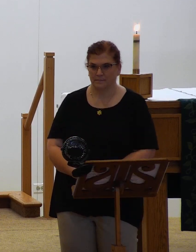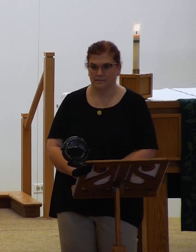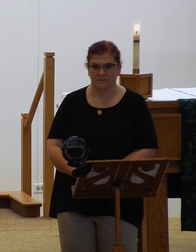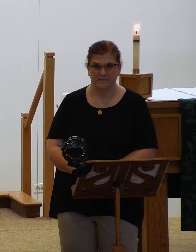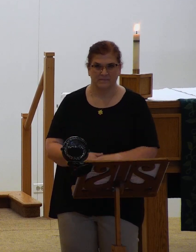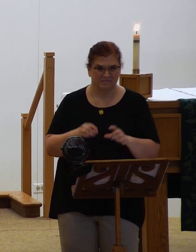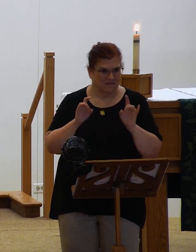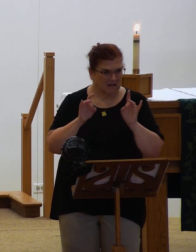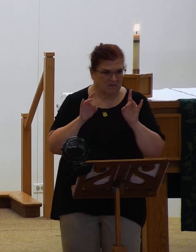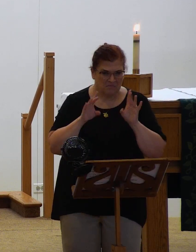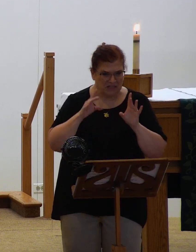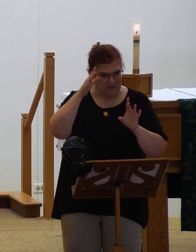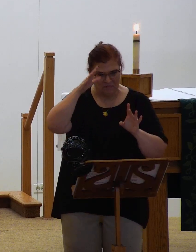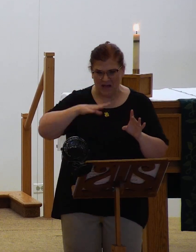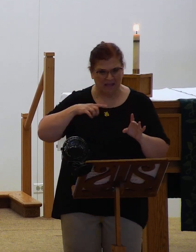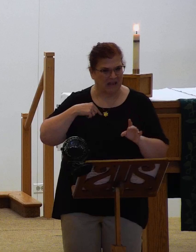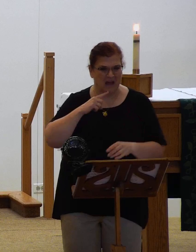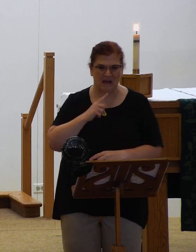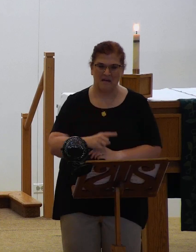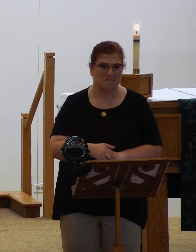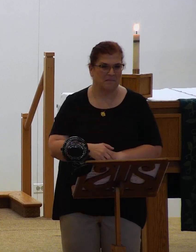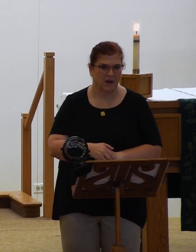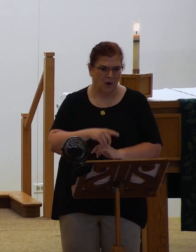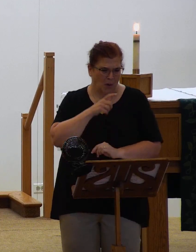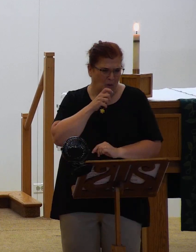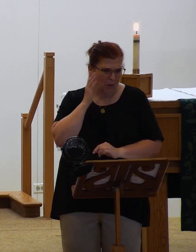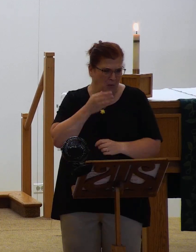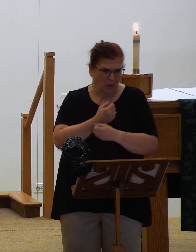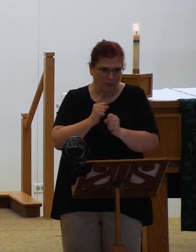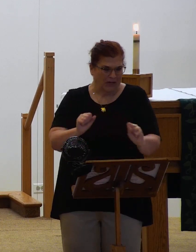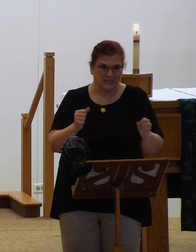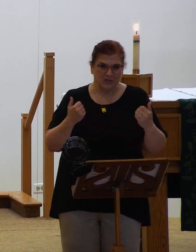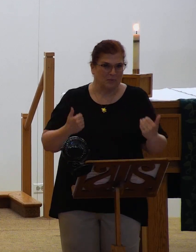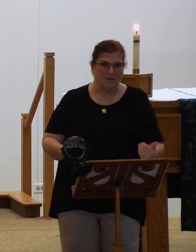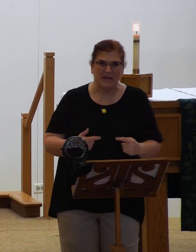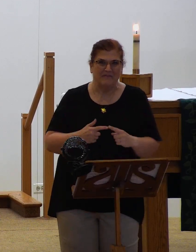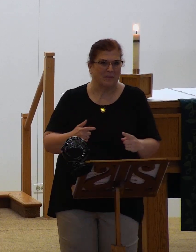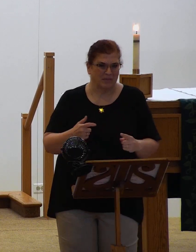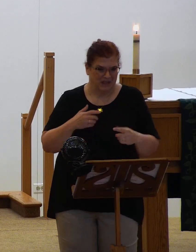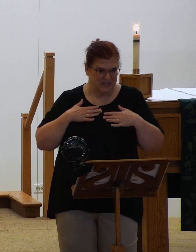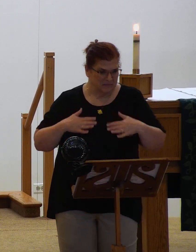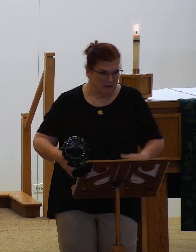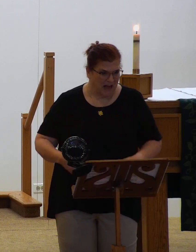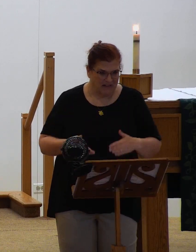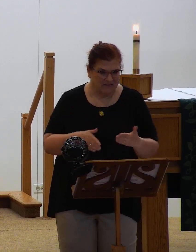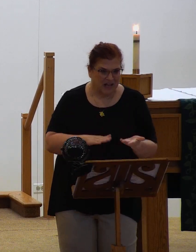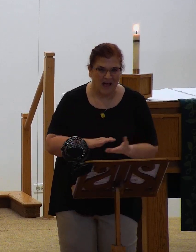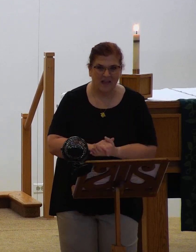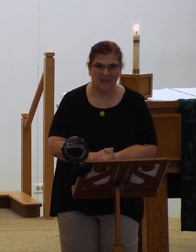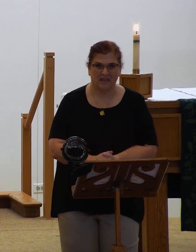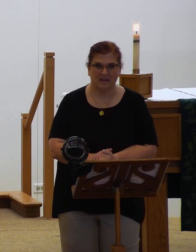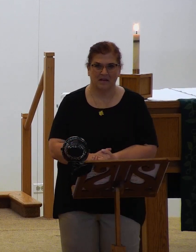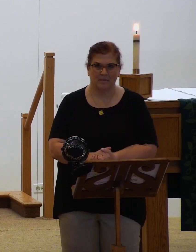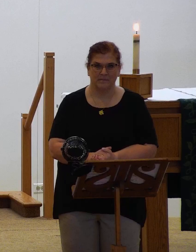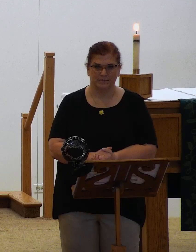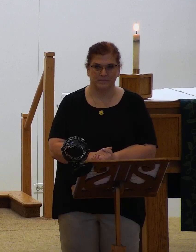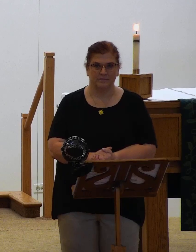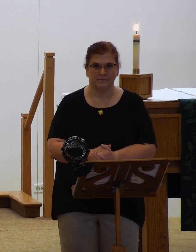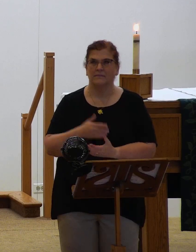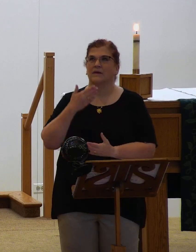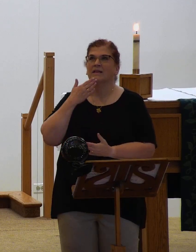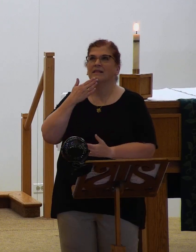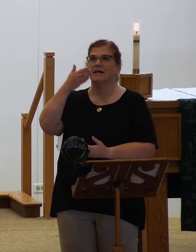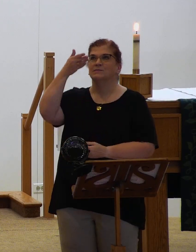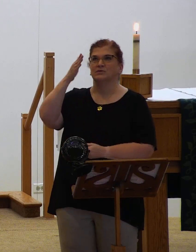Wretched man that I am, who will rescue me from this body of death? Thanks be